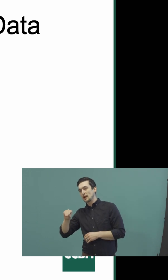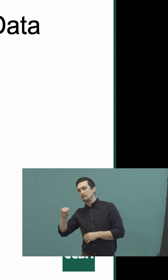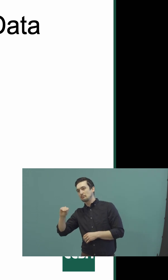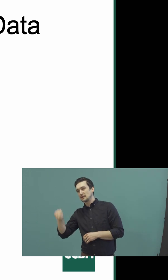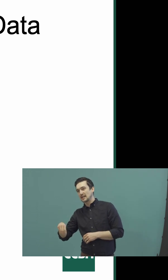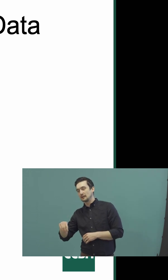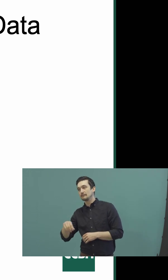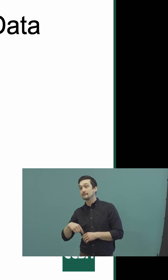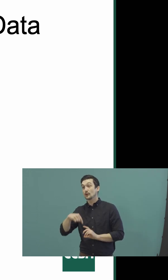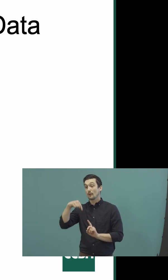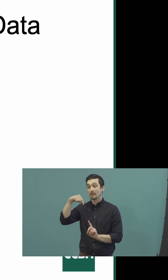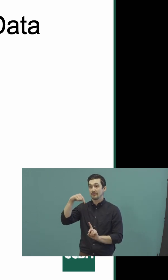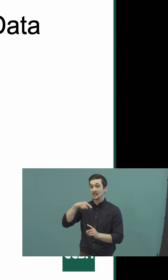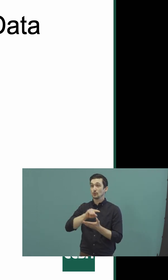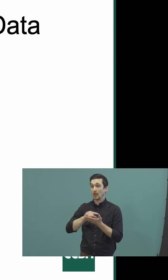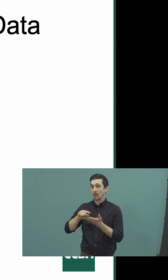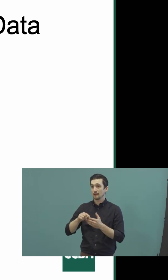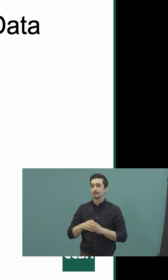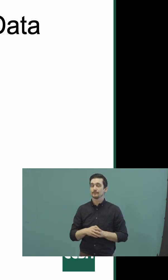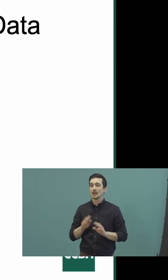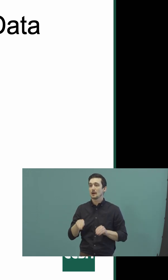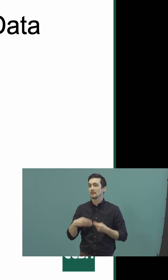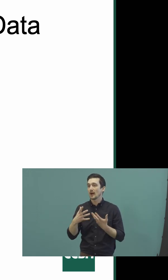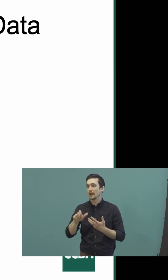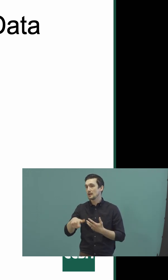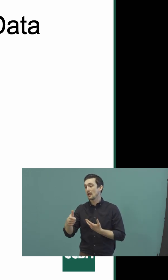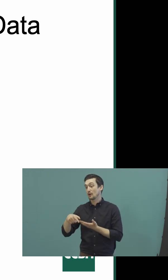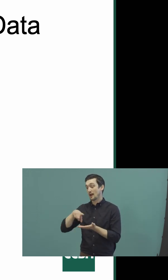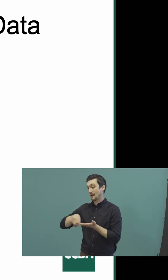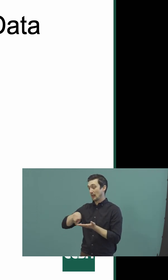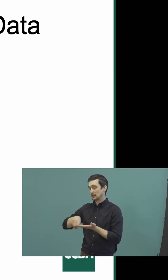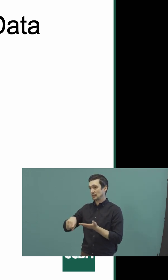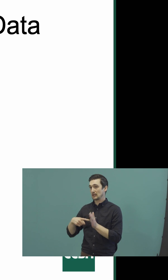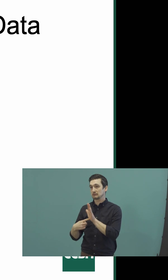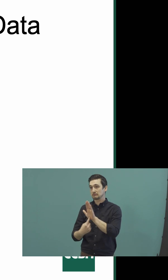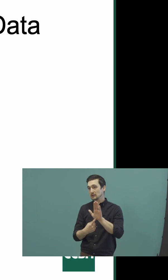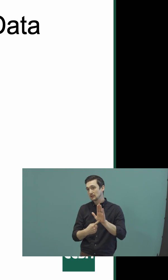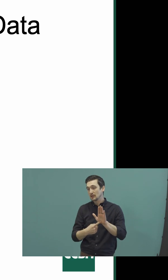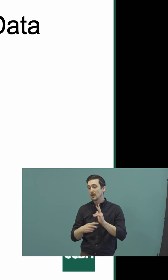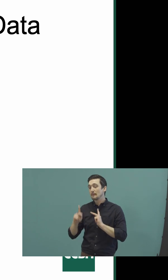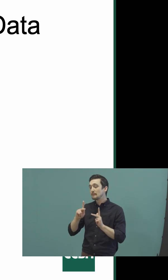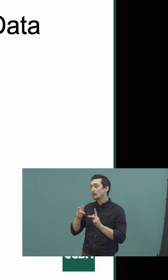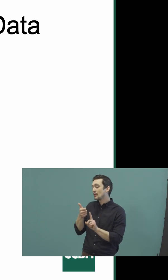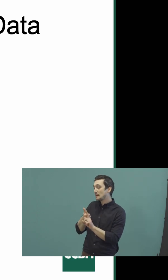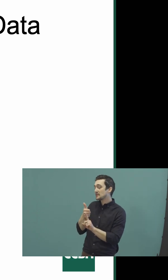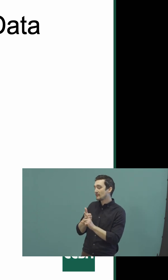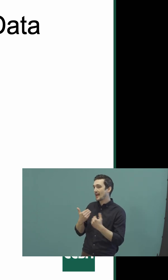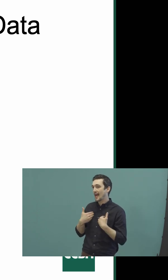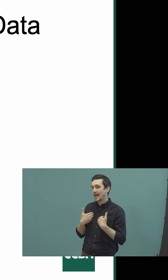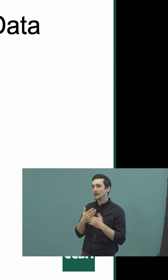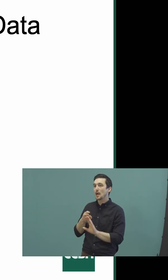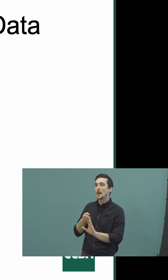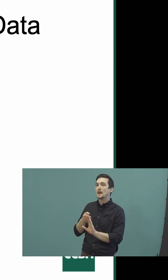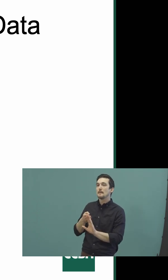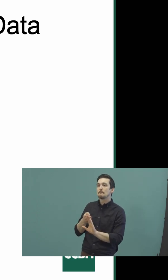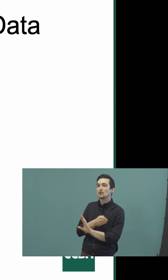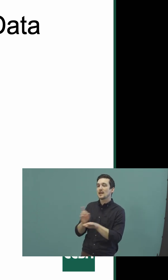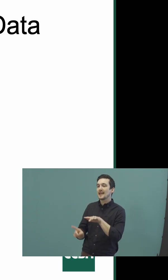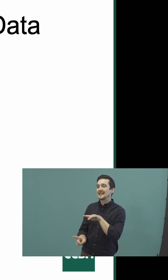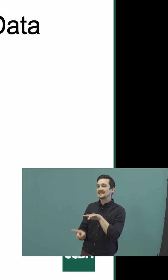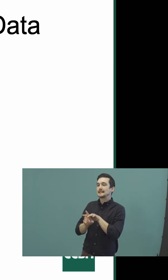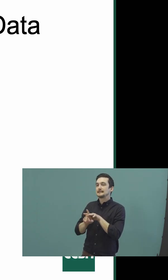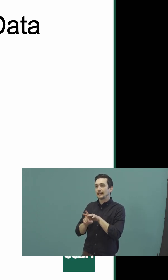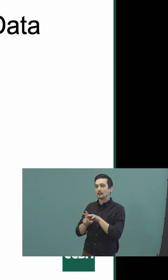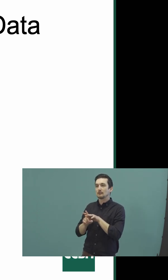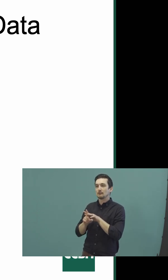those this week, I present another analysis that our team worked on, which was those who had pre-existing conditions. This is something we gather